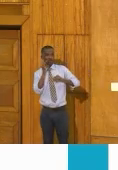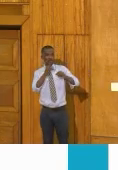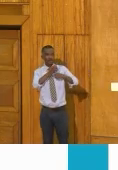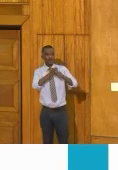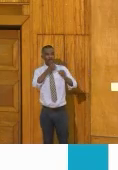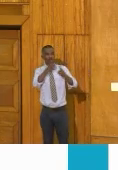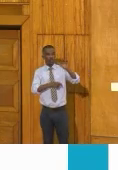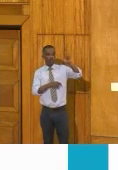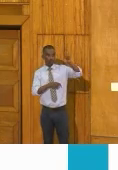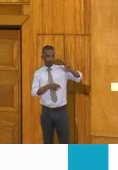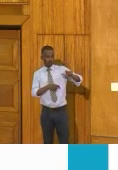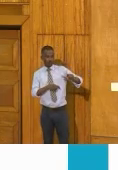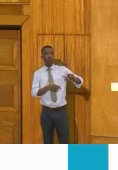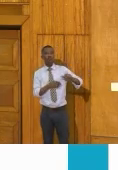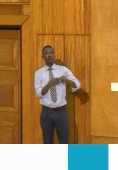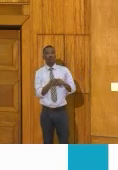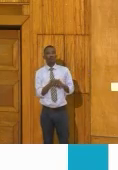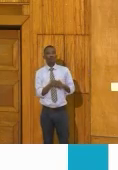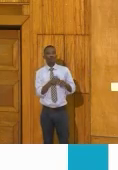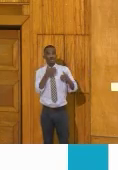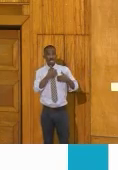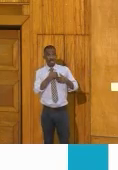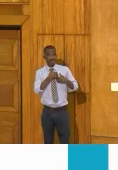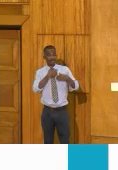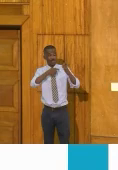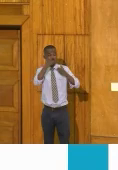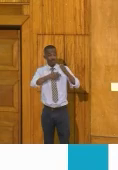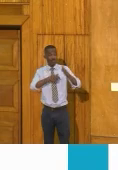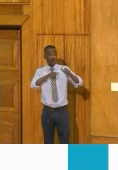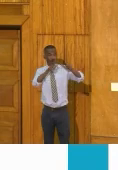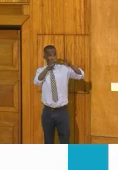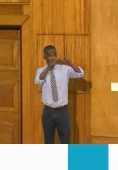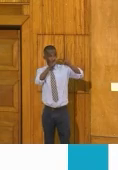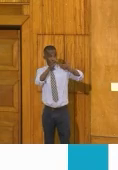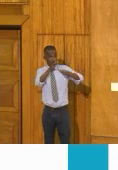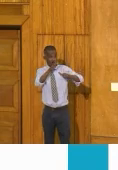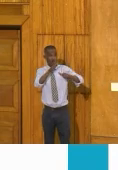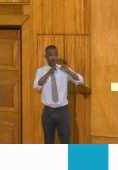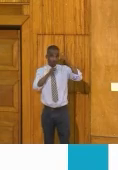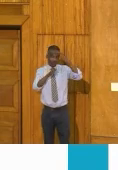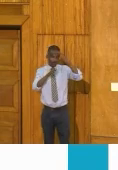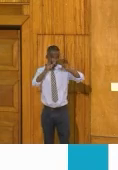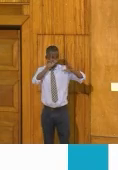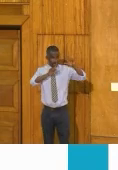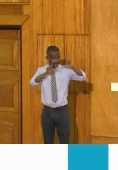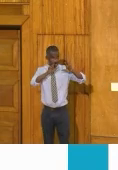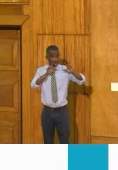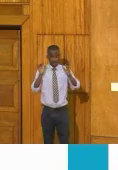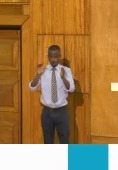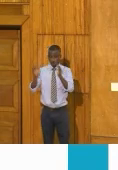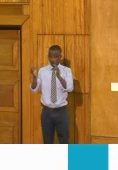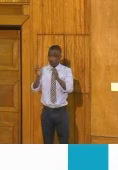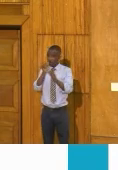in the public laboratories. So that is why we are having the cost being lower in the public laboratories compared to